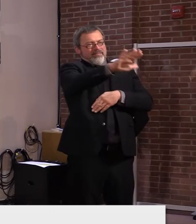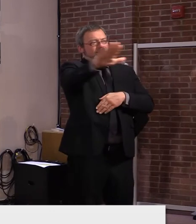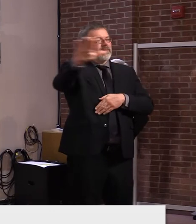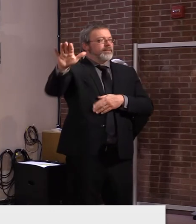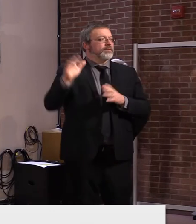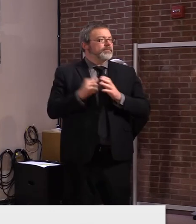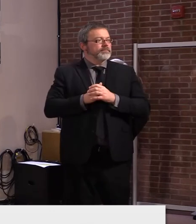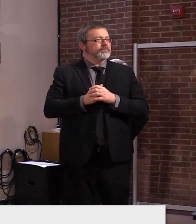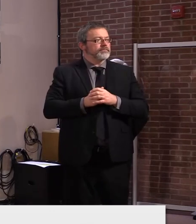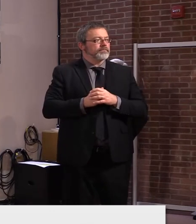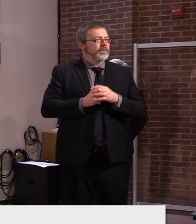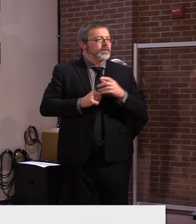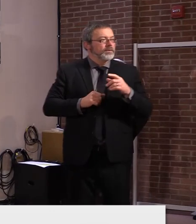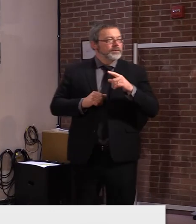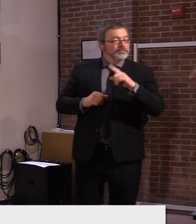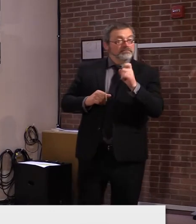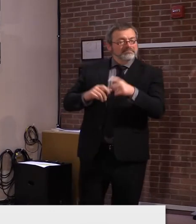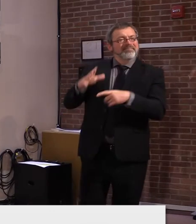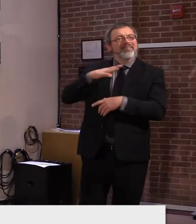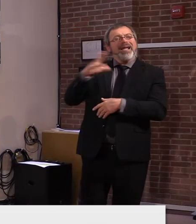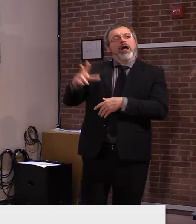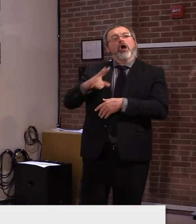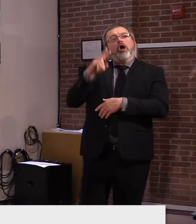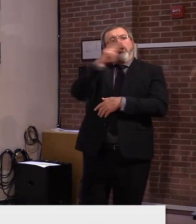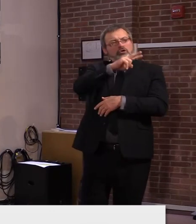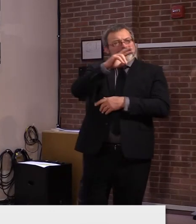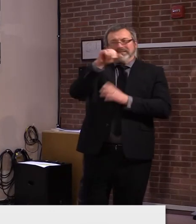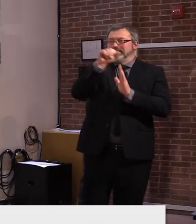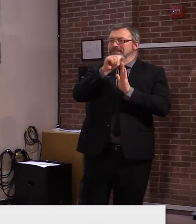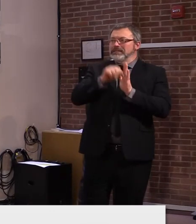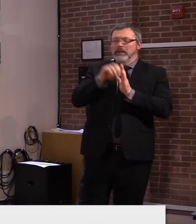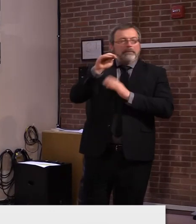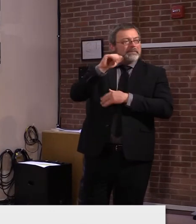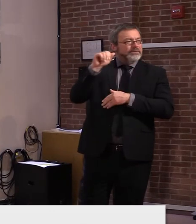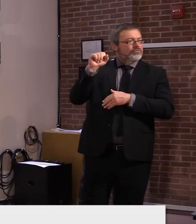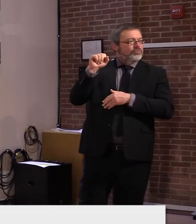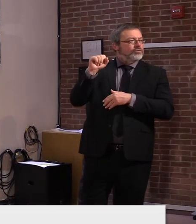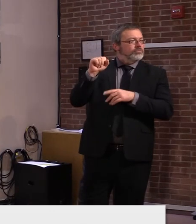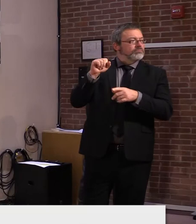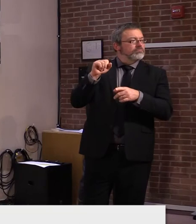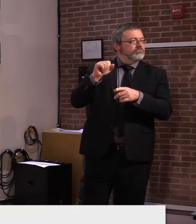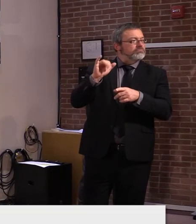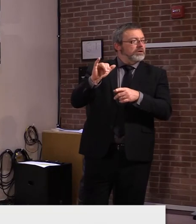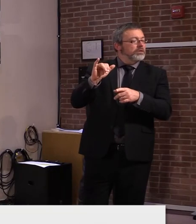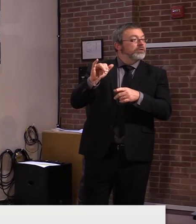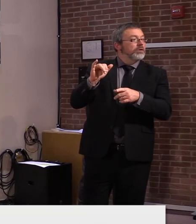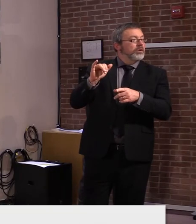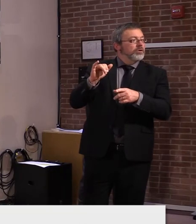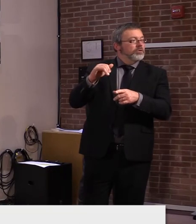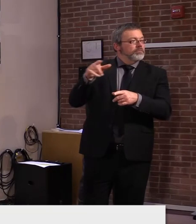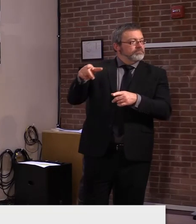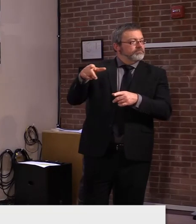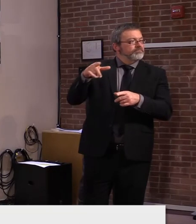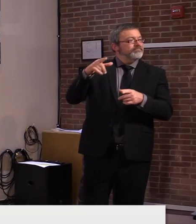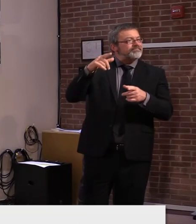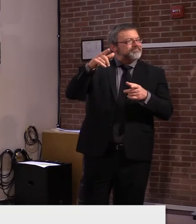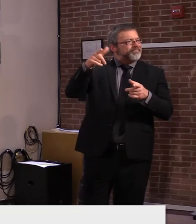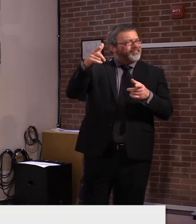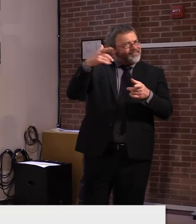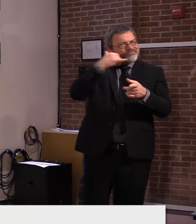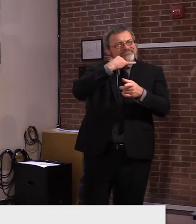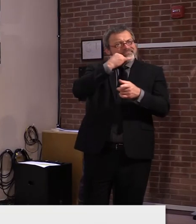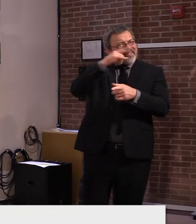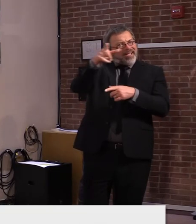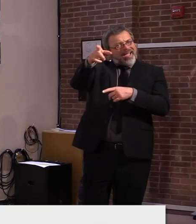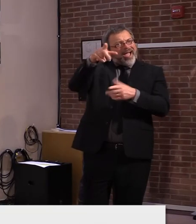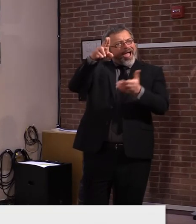we've noticed that in Massachusetts, the CIC Health, which we use as a testing contractor in Vermont, is really providing staff. They're